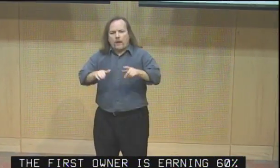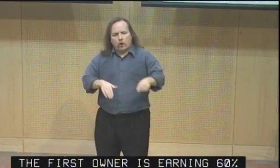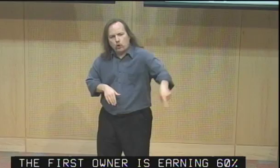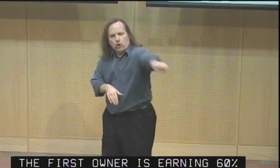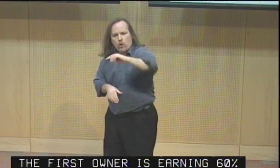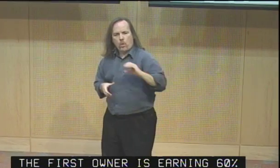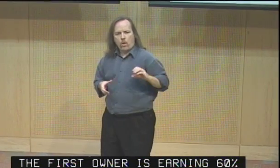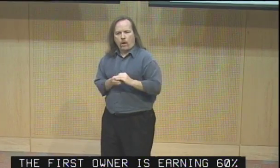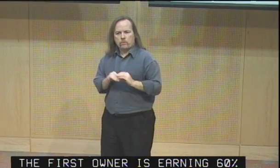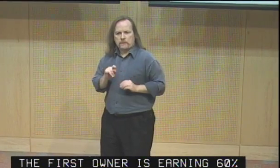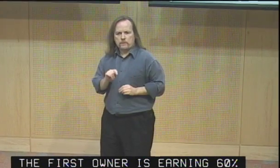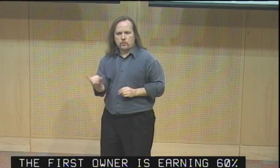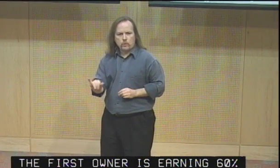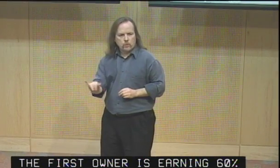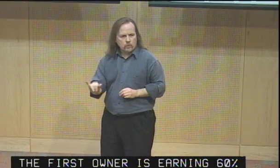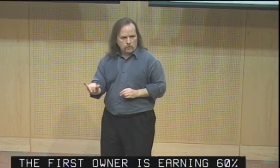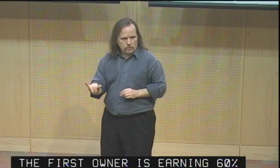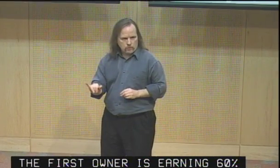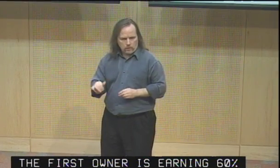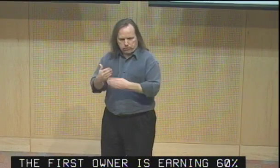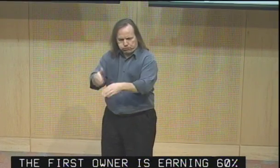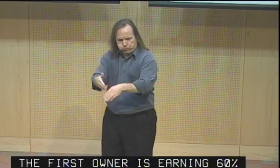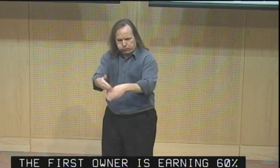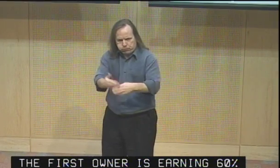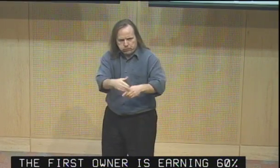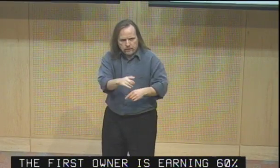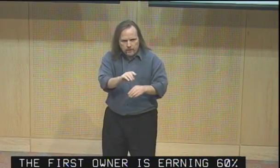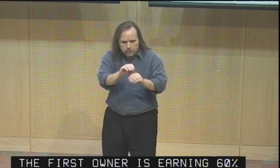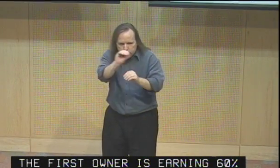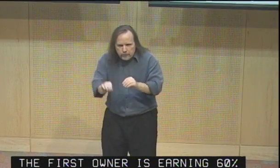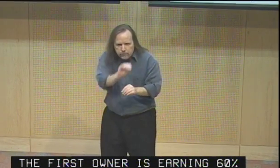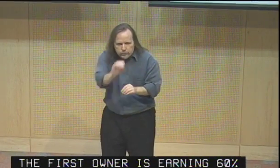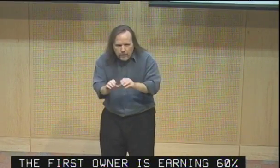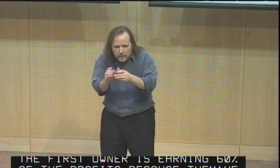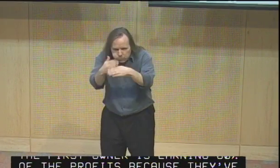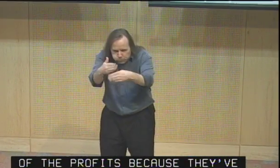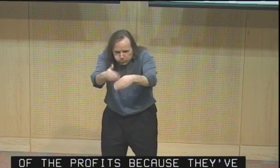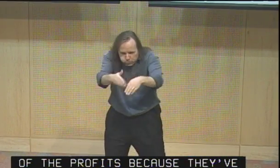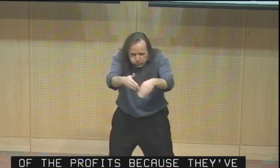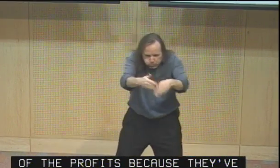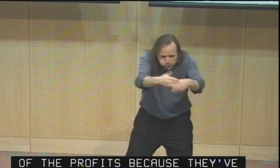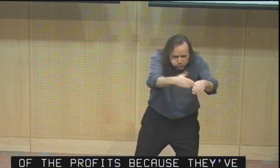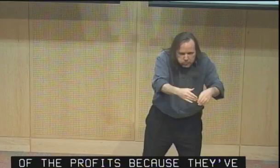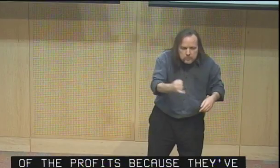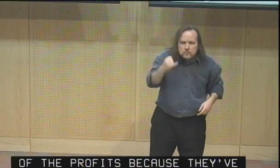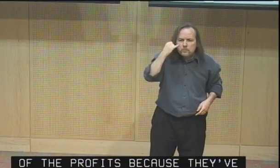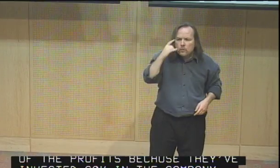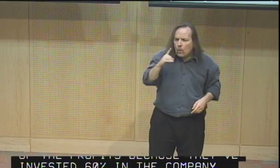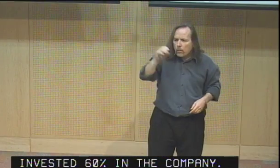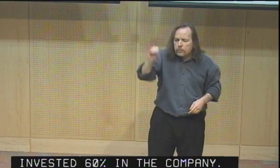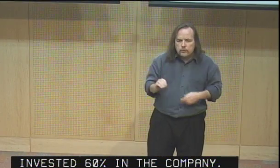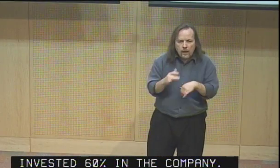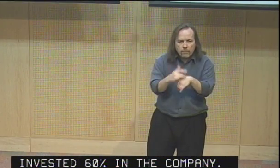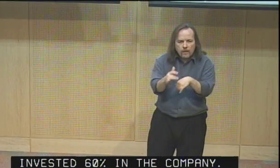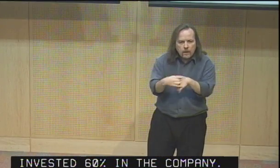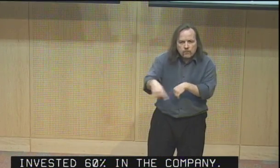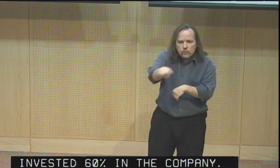There are many companies that allow you to participate and also invest in them. They may give